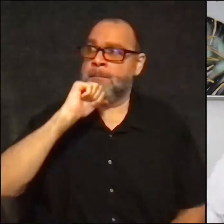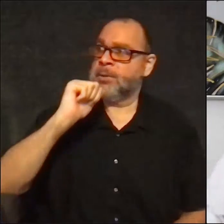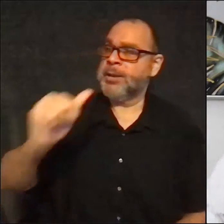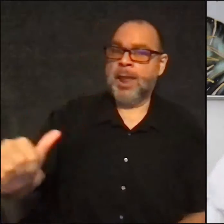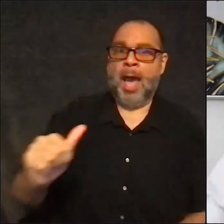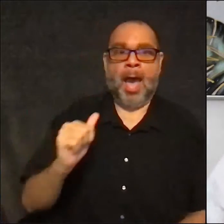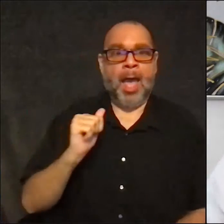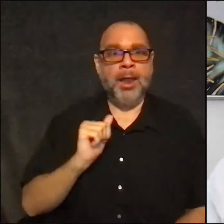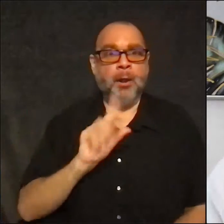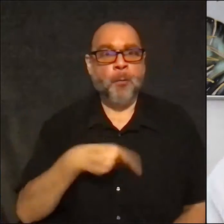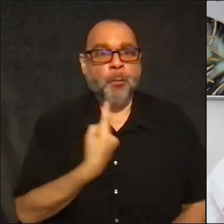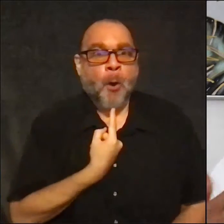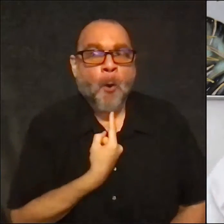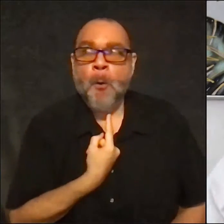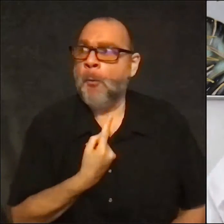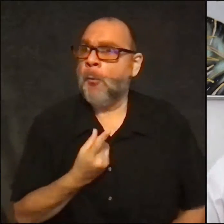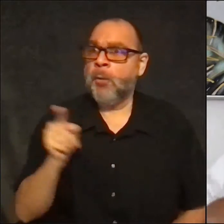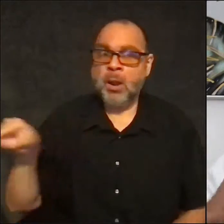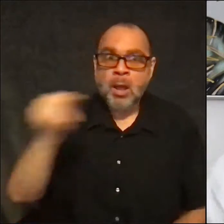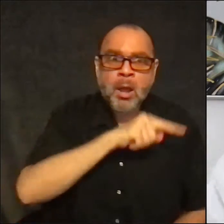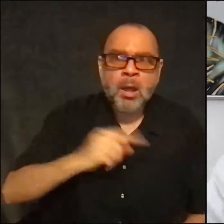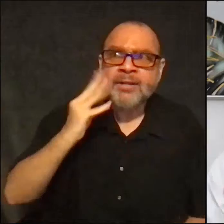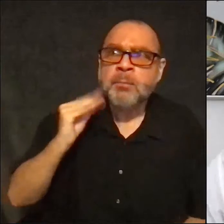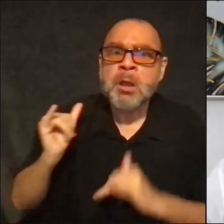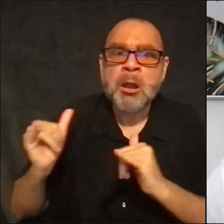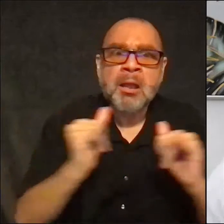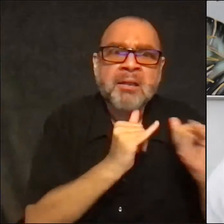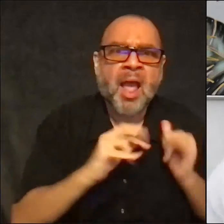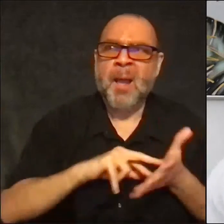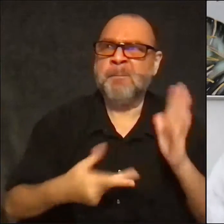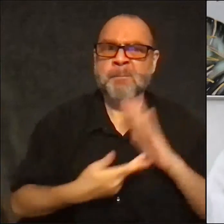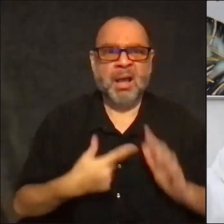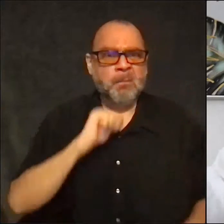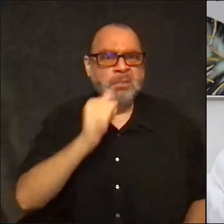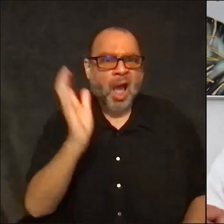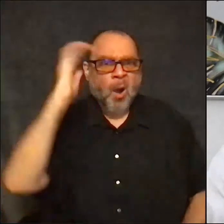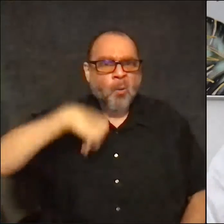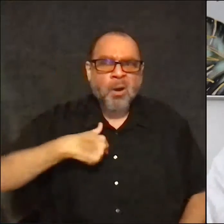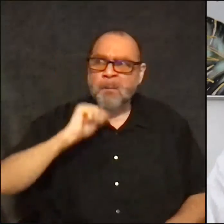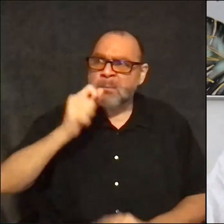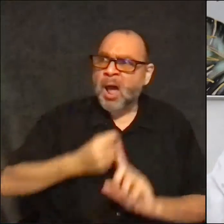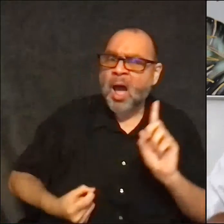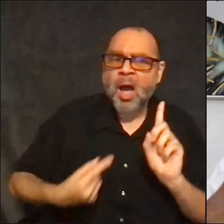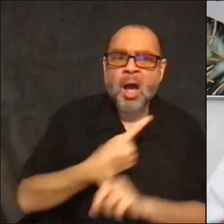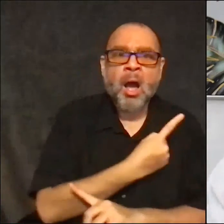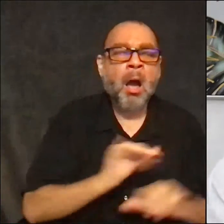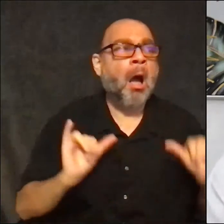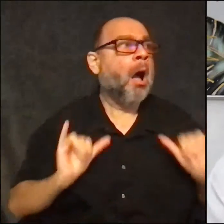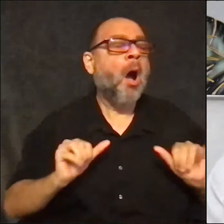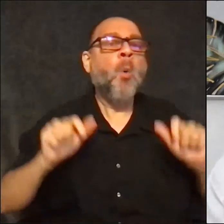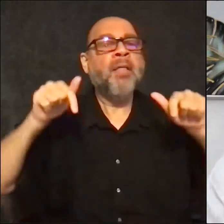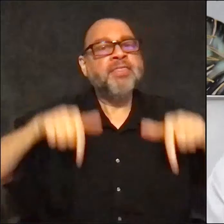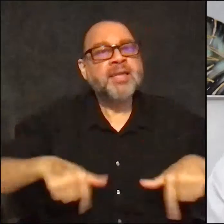or different in that fashion, but in fact, it's very normal, especially being Black and brown men in the